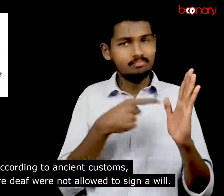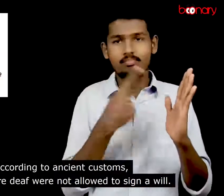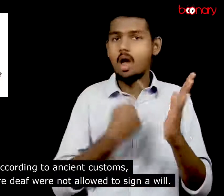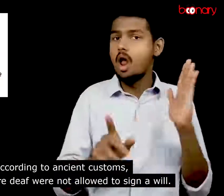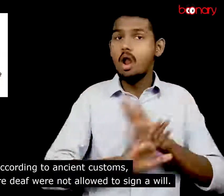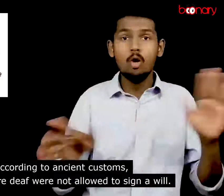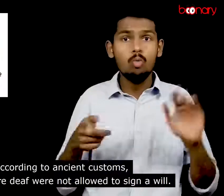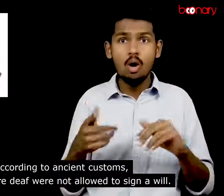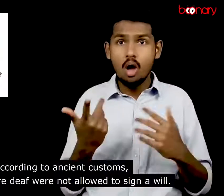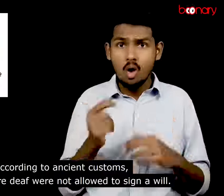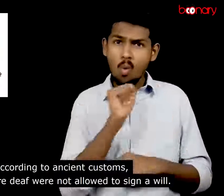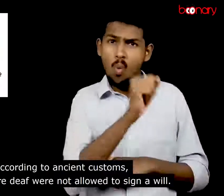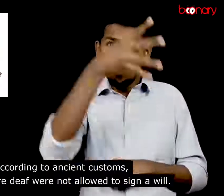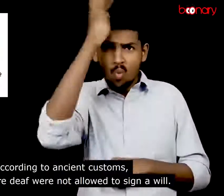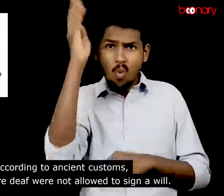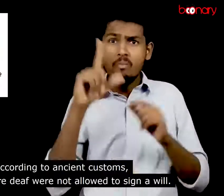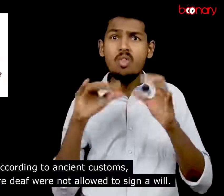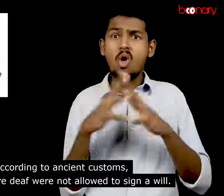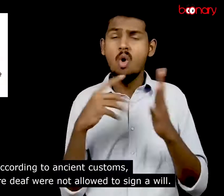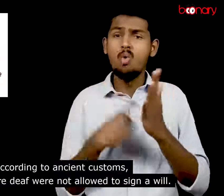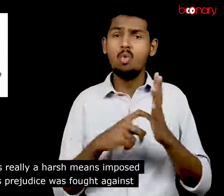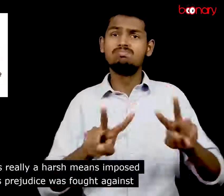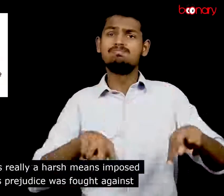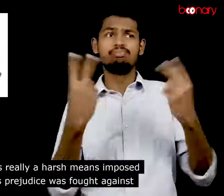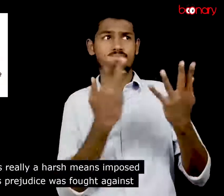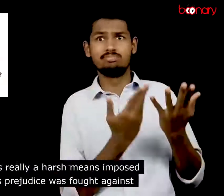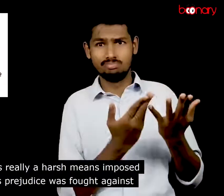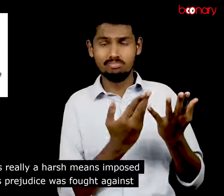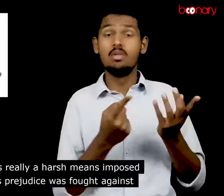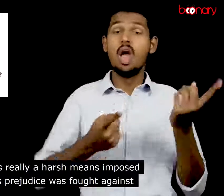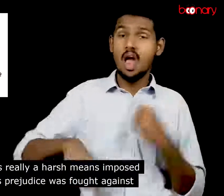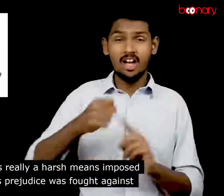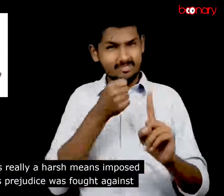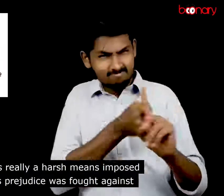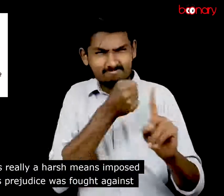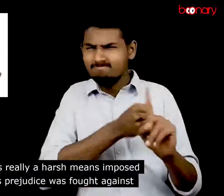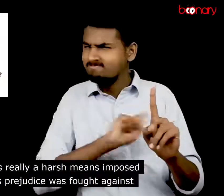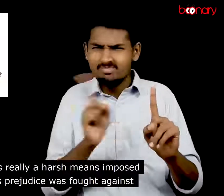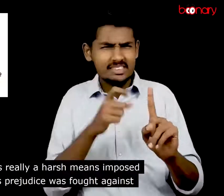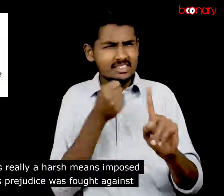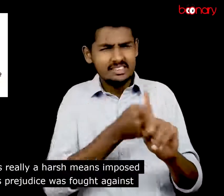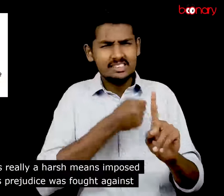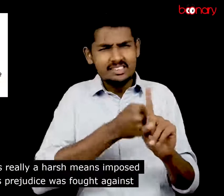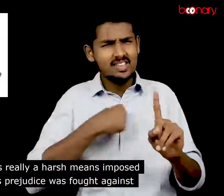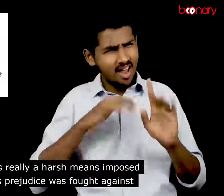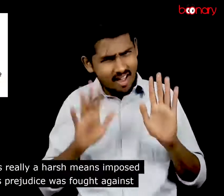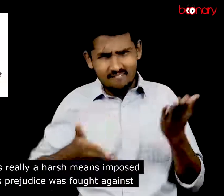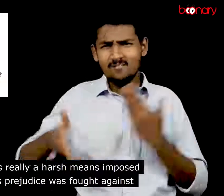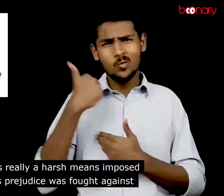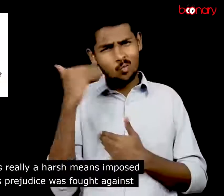people who were deaf were not allowed to sign a will. That was really a harsh means imposed, but this prejudice was fought